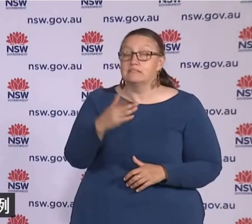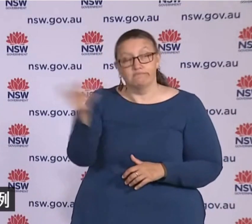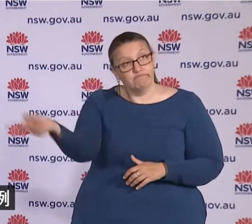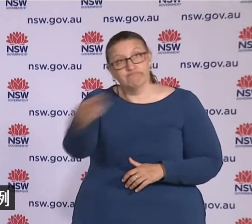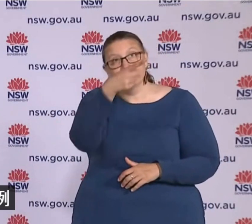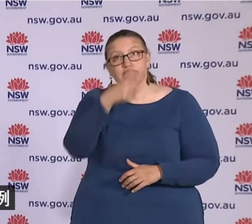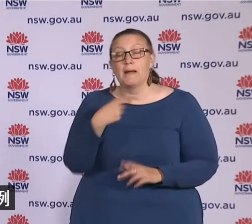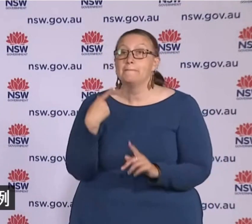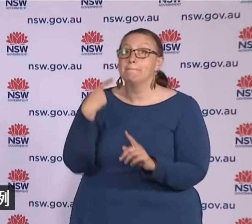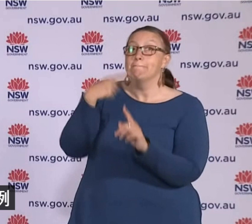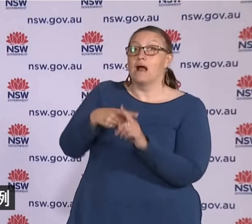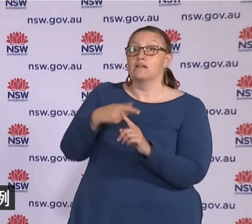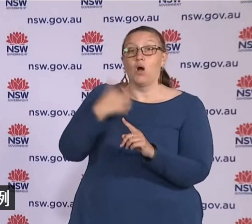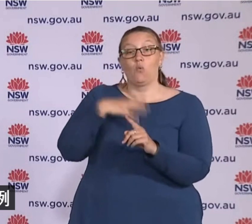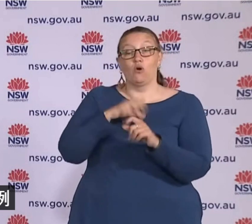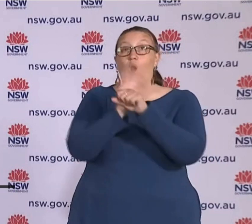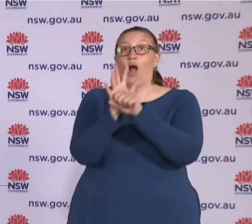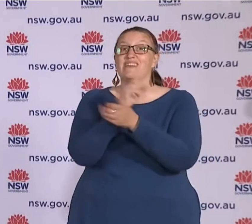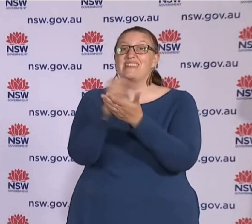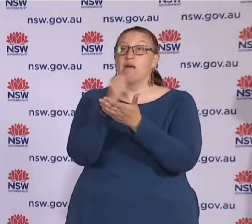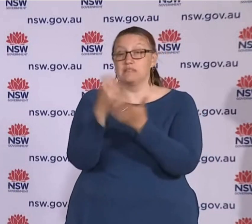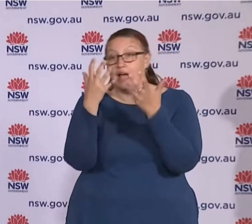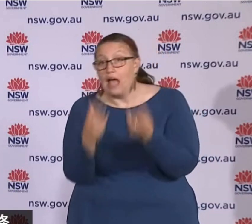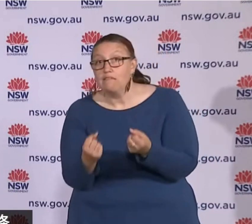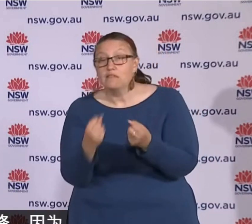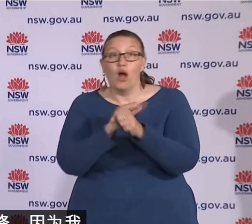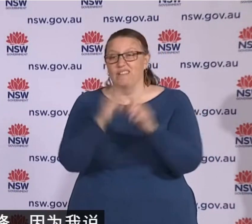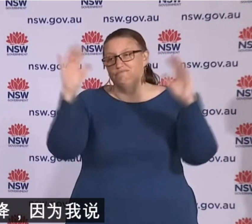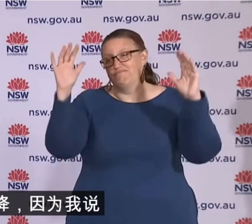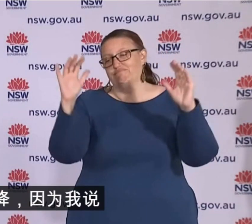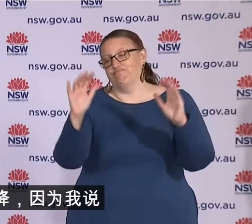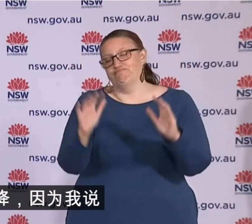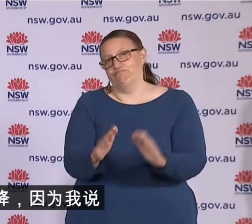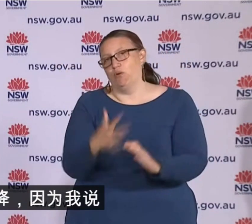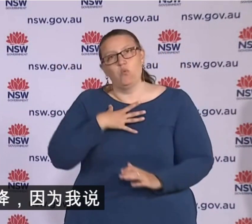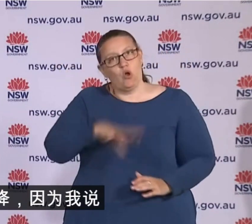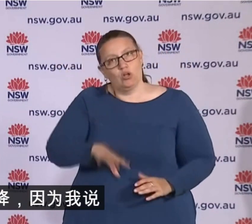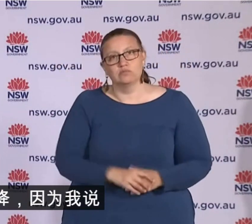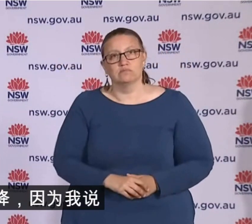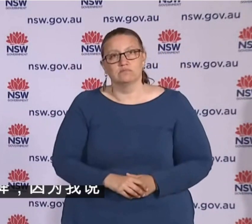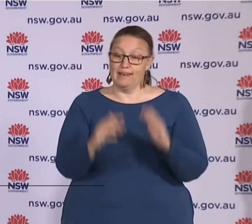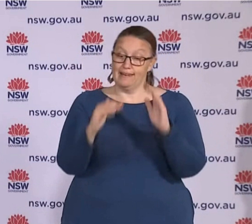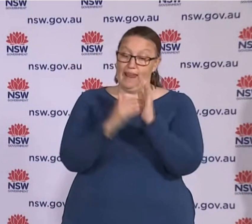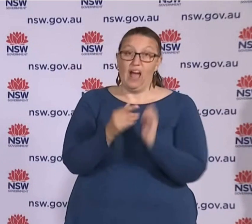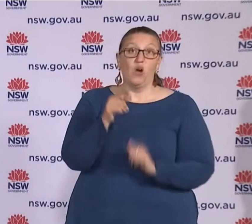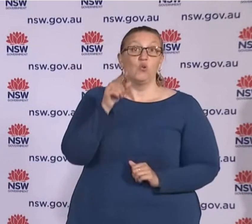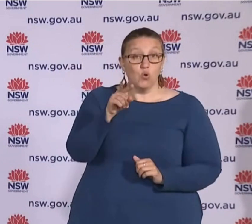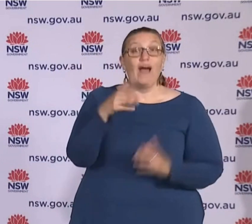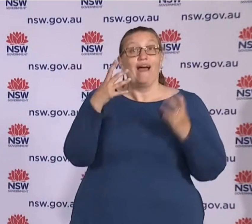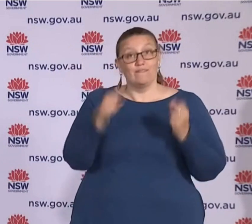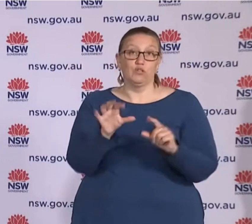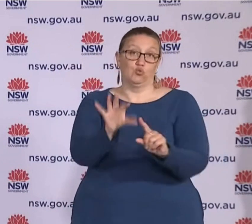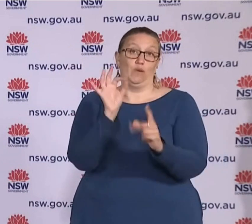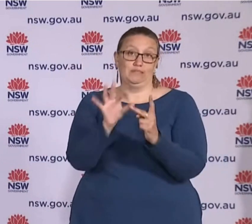case numbers really go down significantly over the coming weeks. As I said, the community has a choice at the moment. We need to see those